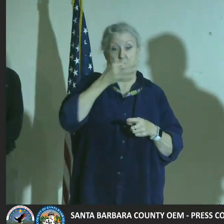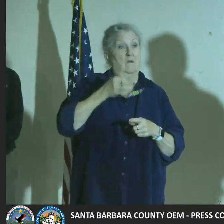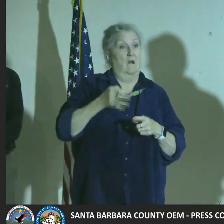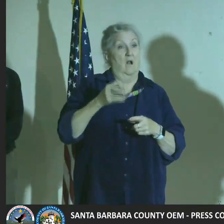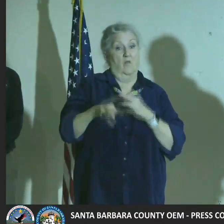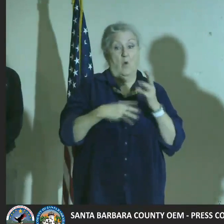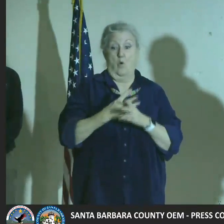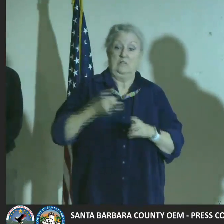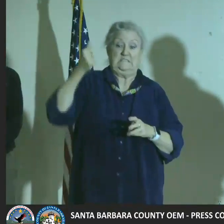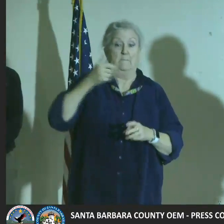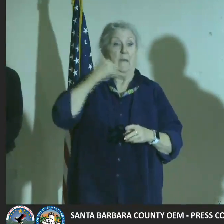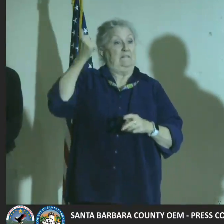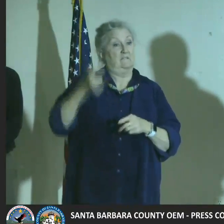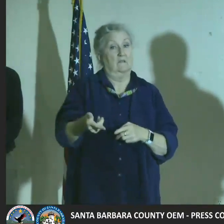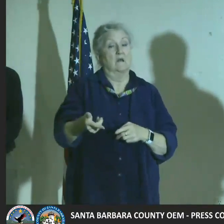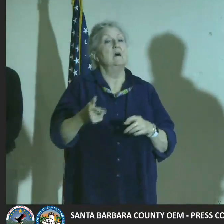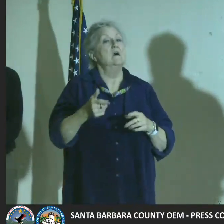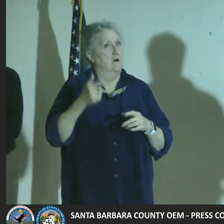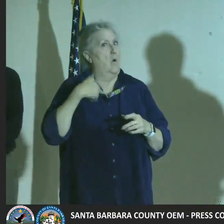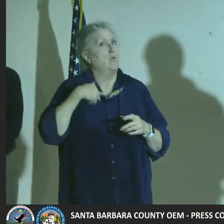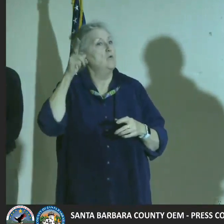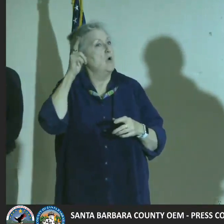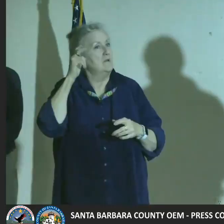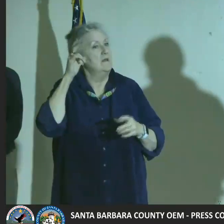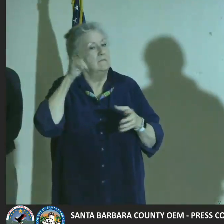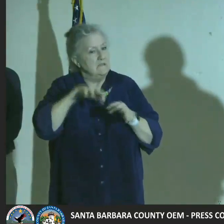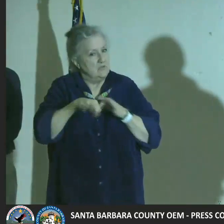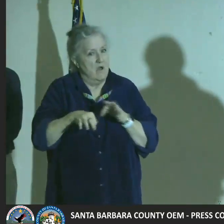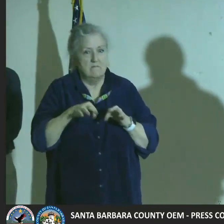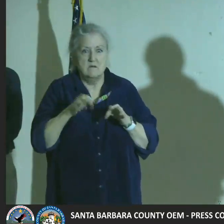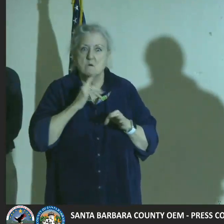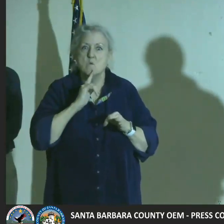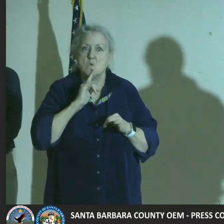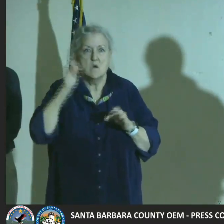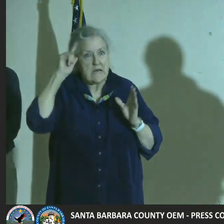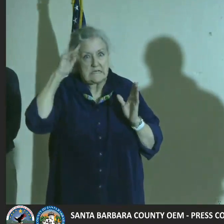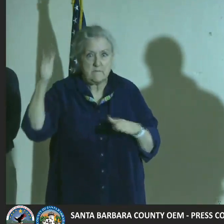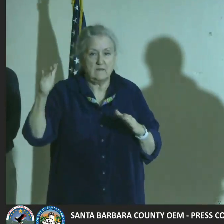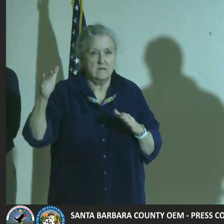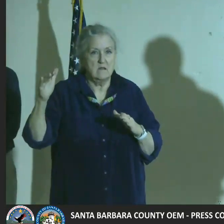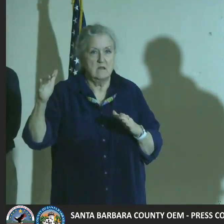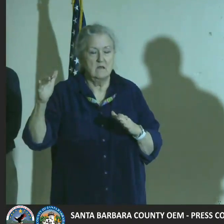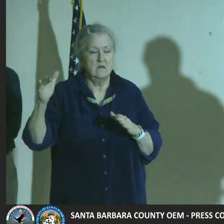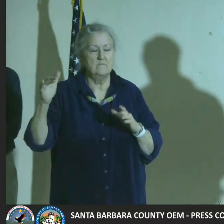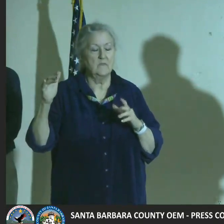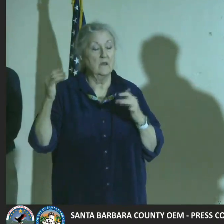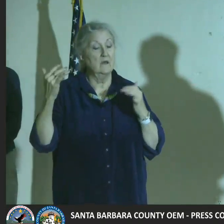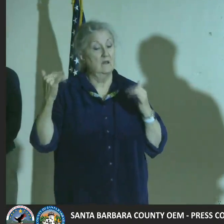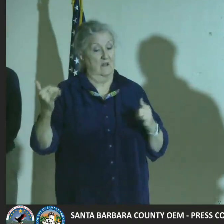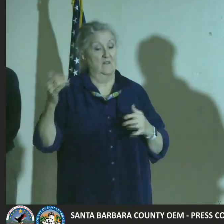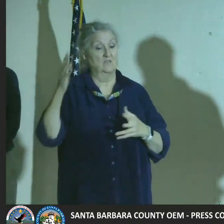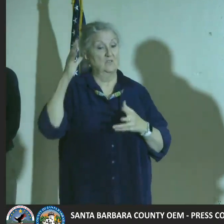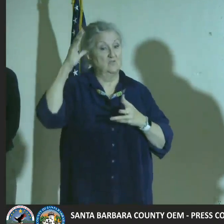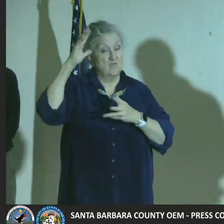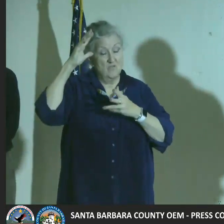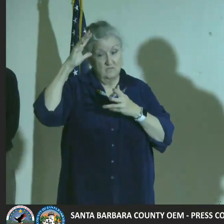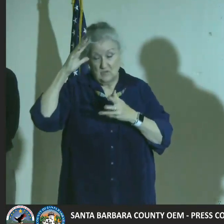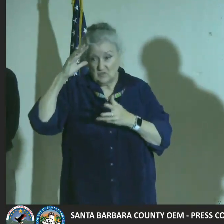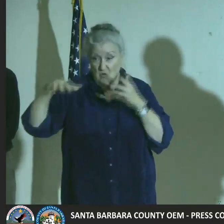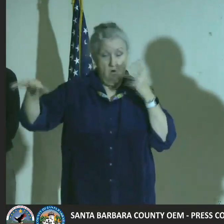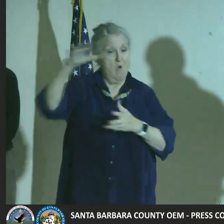them describe what they fully expected to see. And while this storm did result in